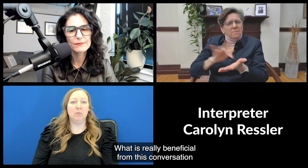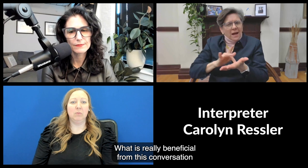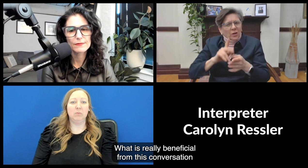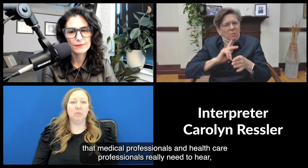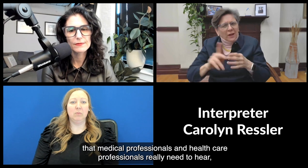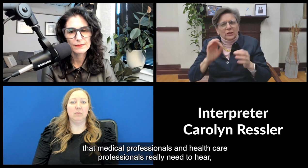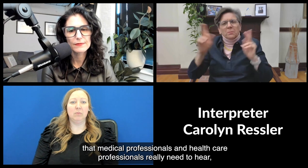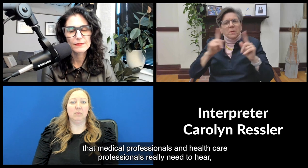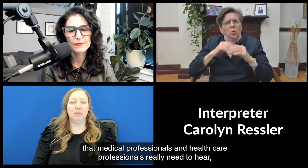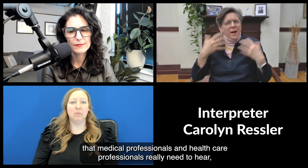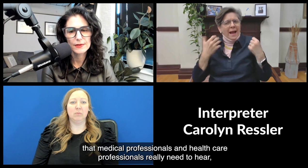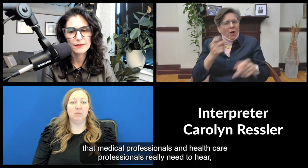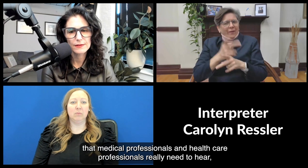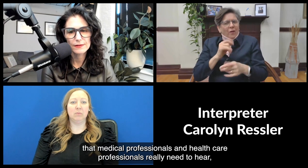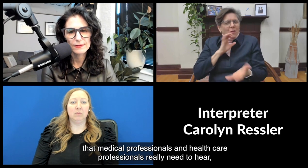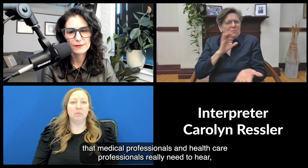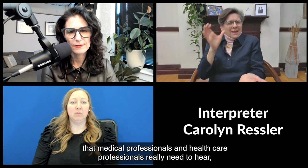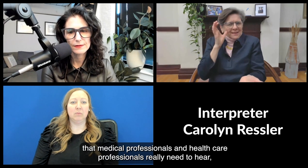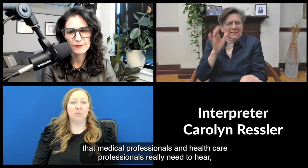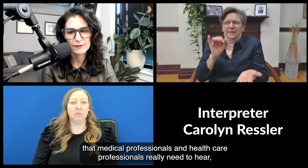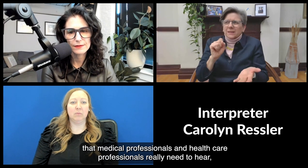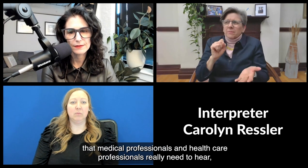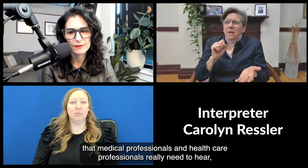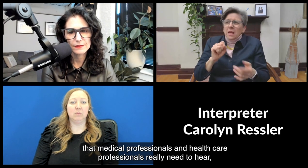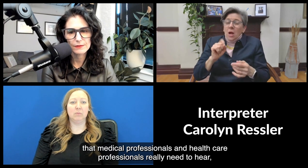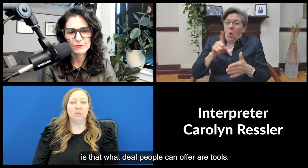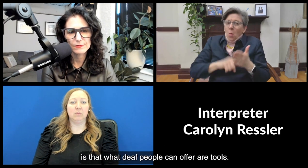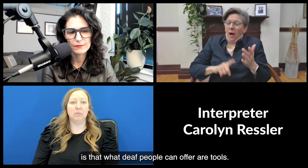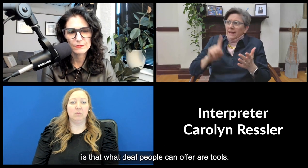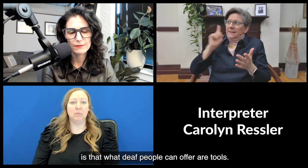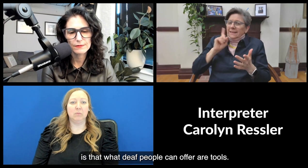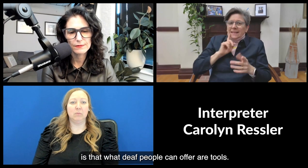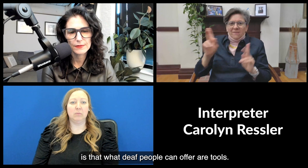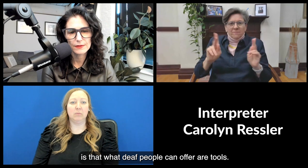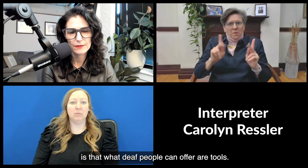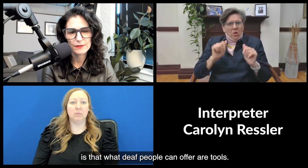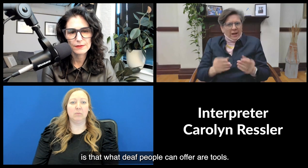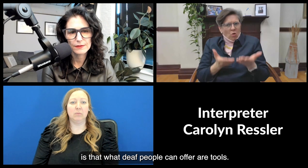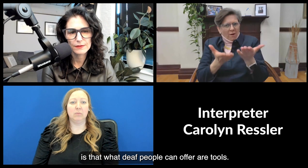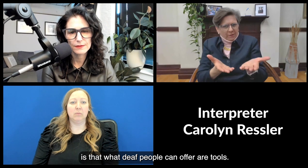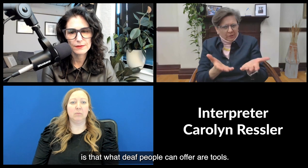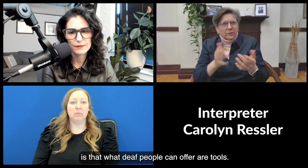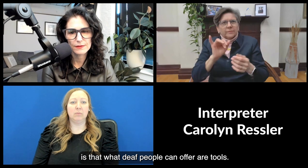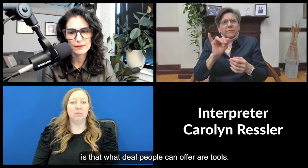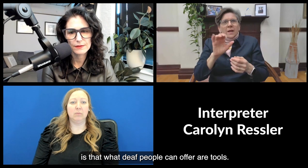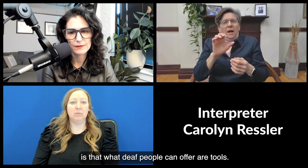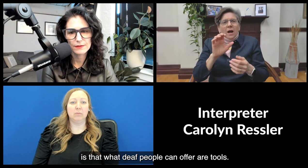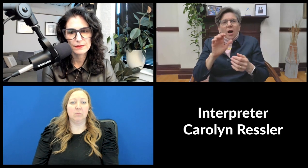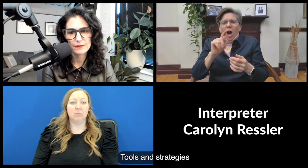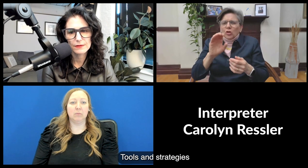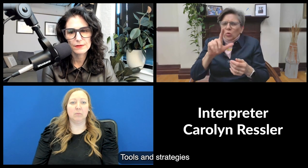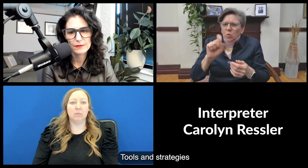What is really beneficial from this conversation that medical professionals and healthcare professionals really need to hear is that what deaf people